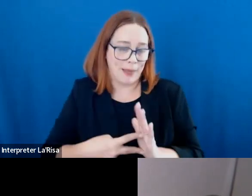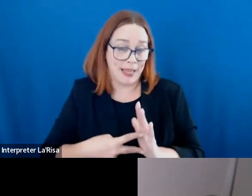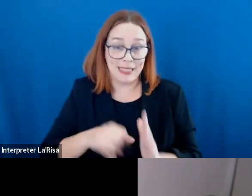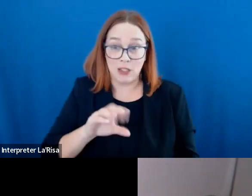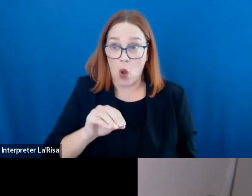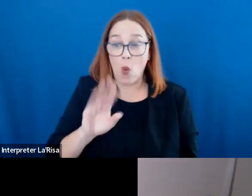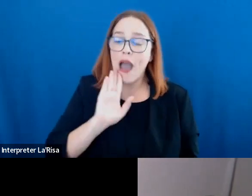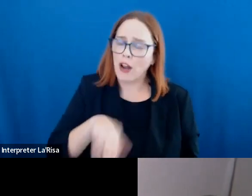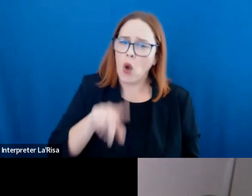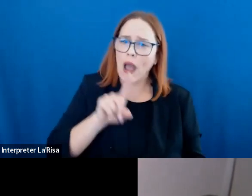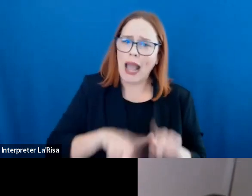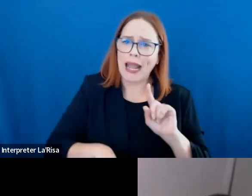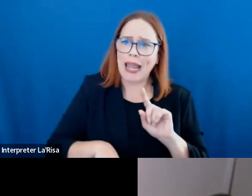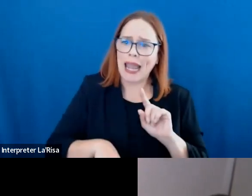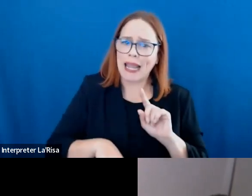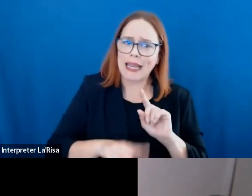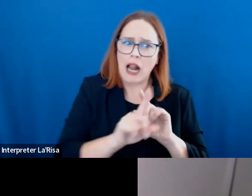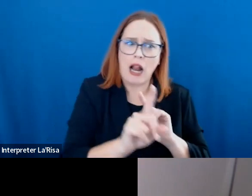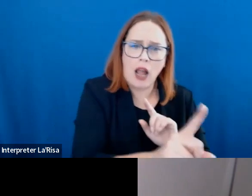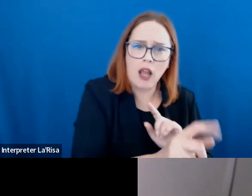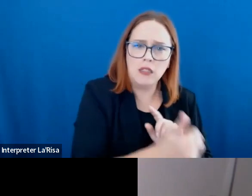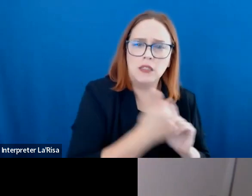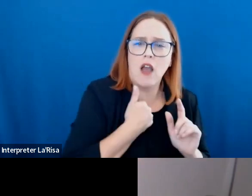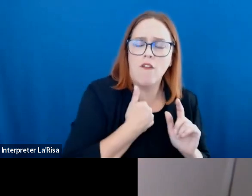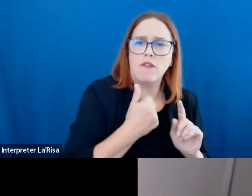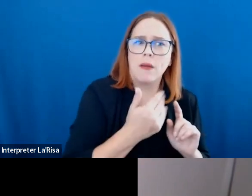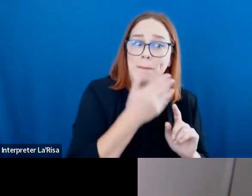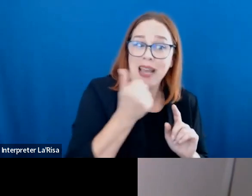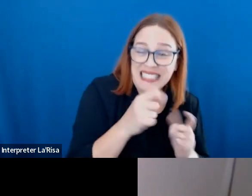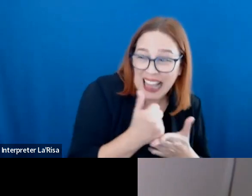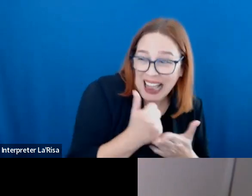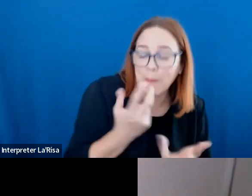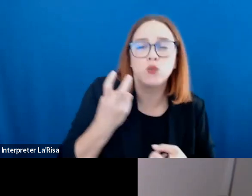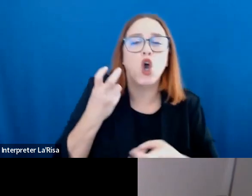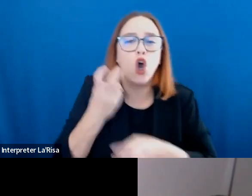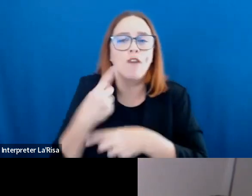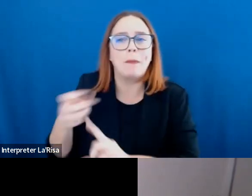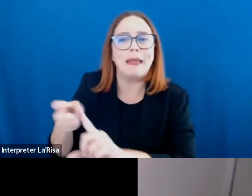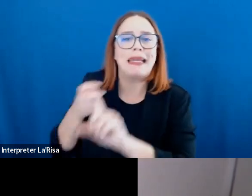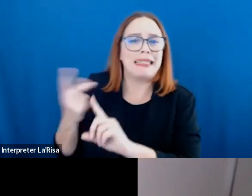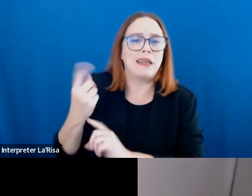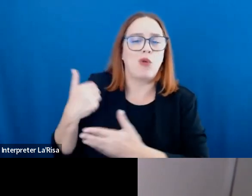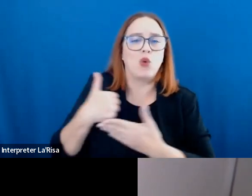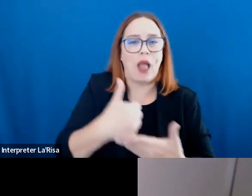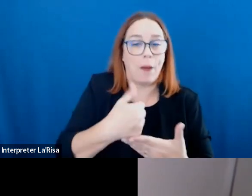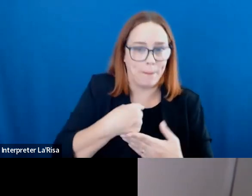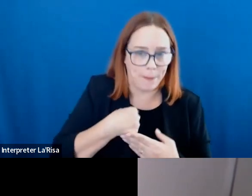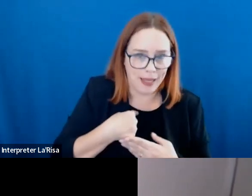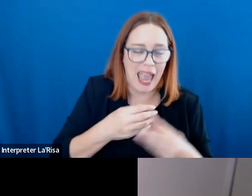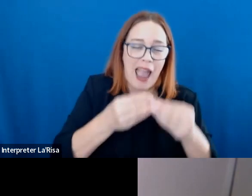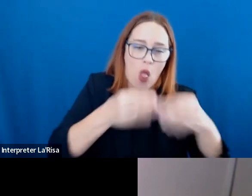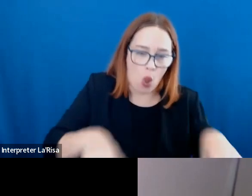the best way I can, it was hard for me to ask for help, to the point to where I lost out on a lot of